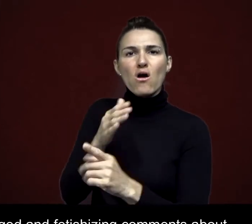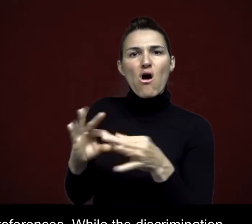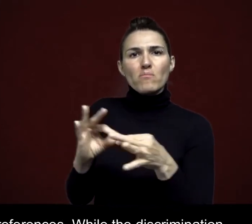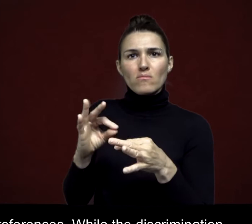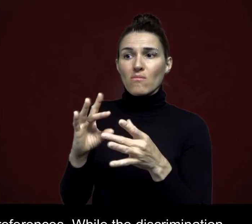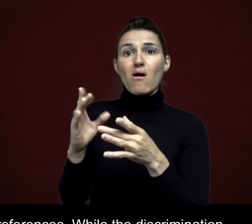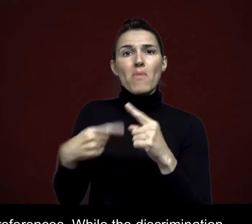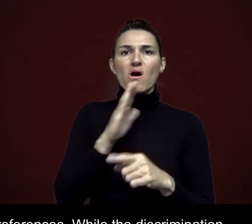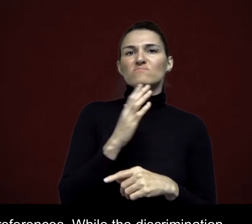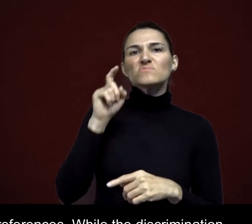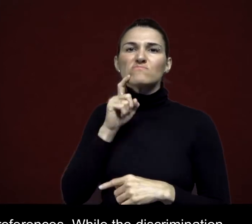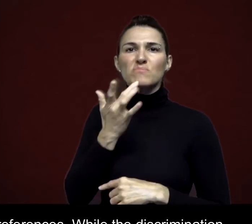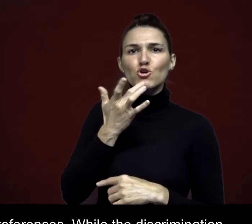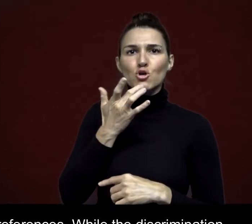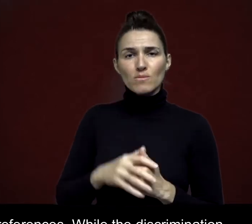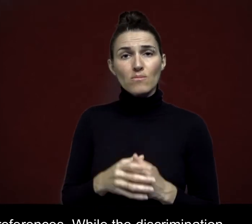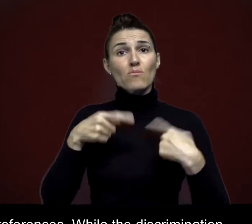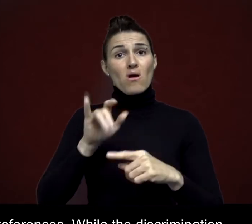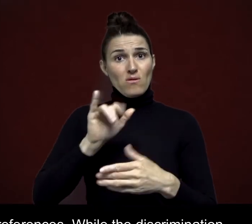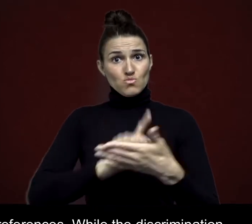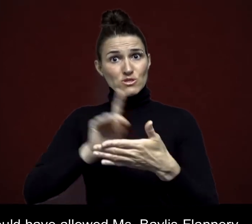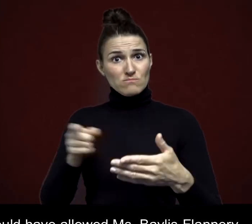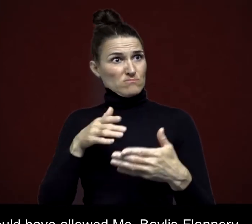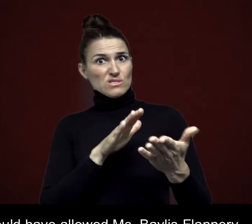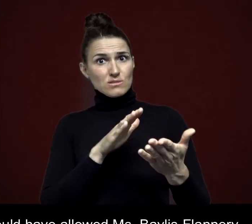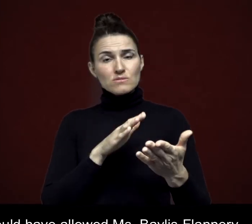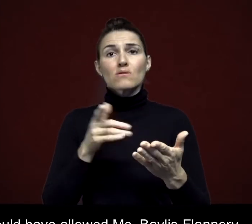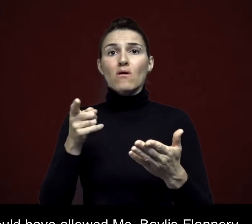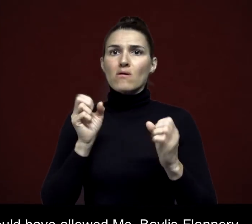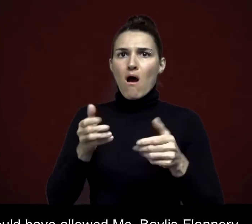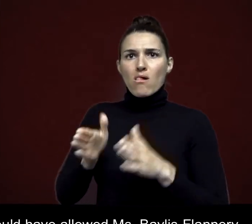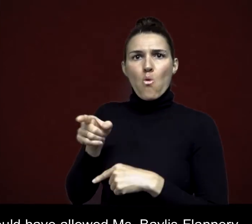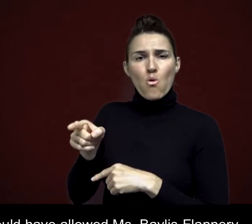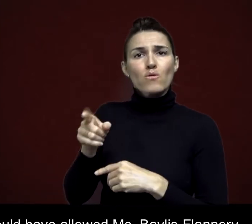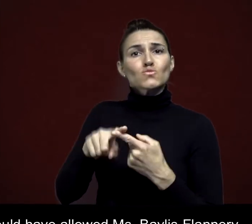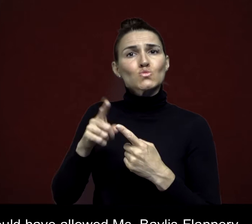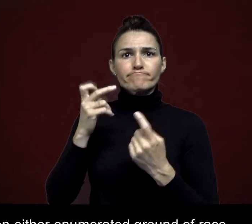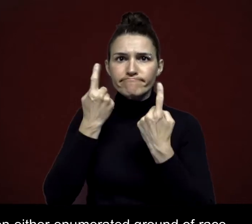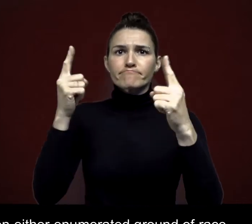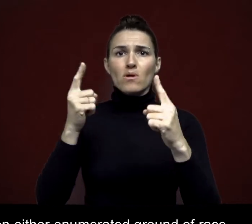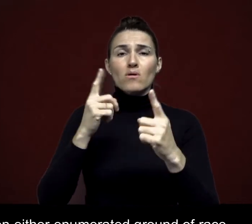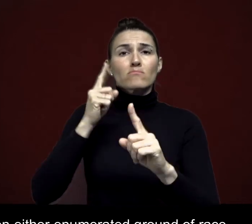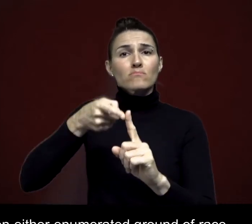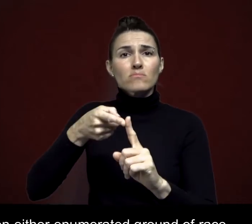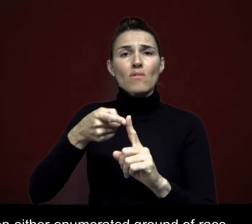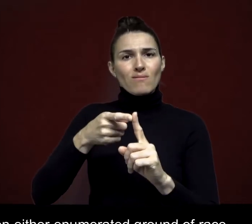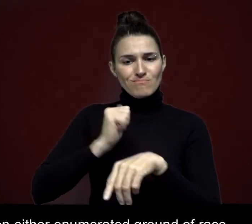his sexual preferences. While the discrimination she faced could have allowed Ms. Baylis Flannery to succeed on either enumerated